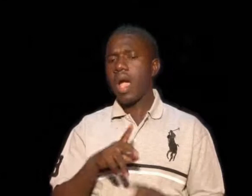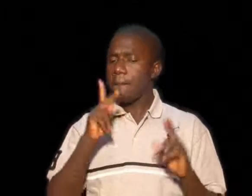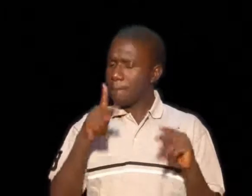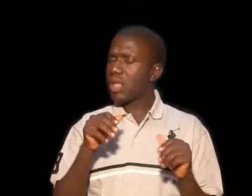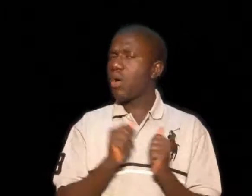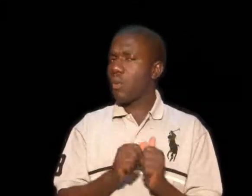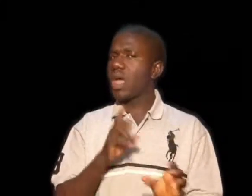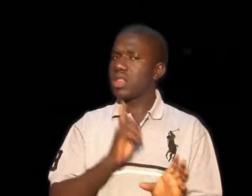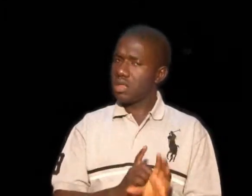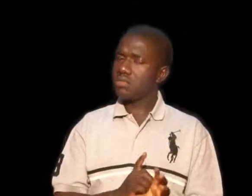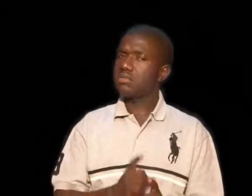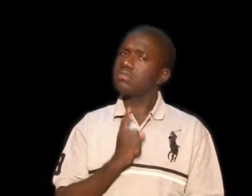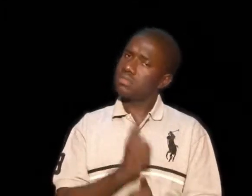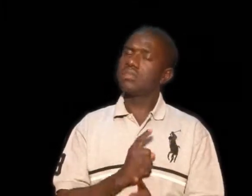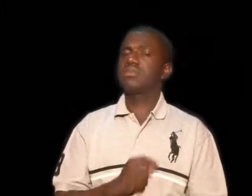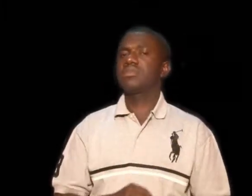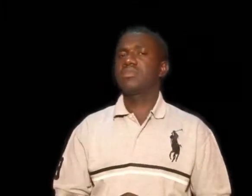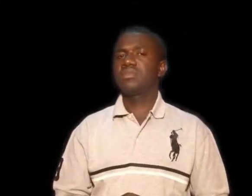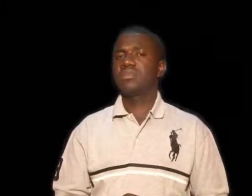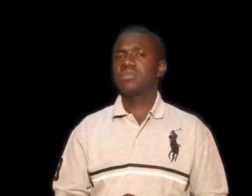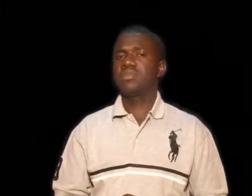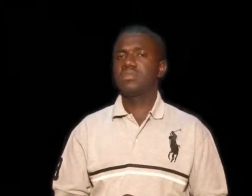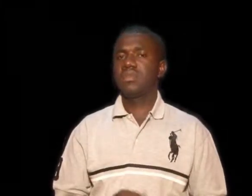appropriate, say person with a disability,